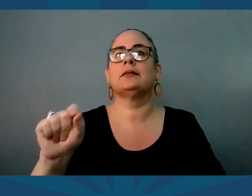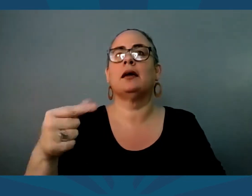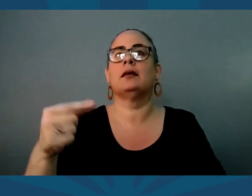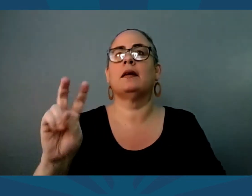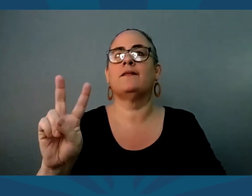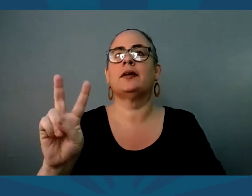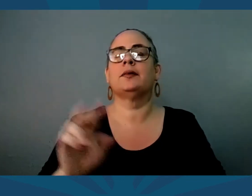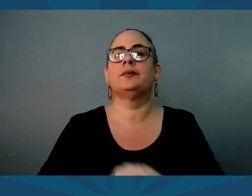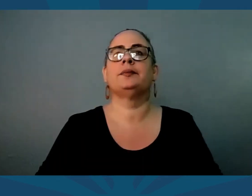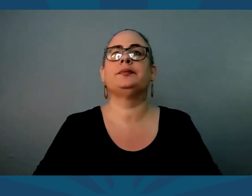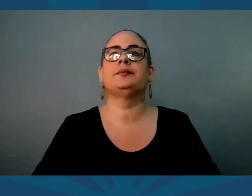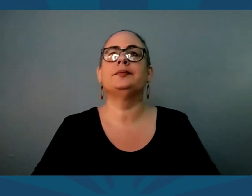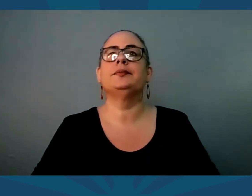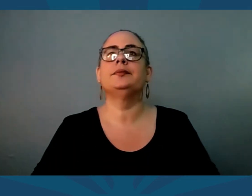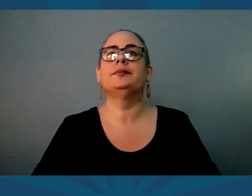graham.az.gov.